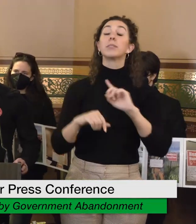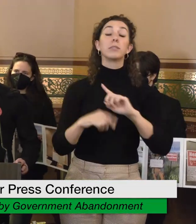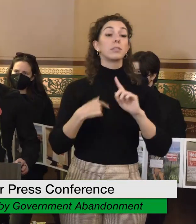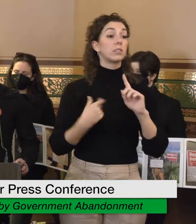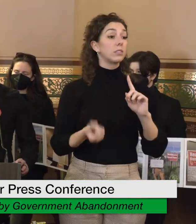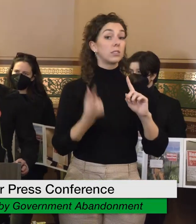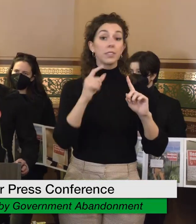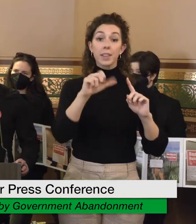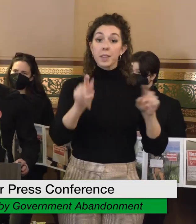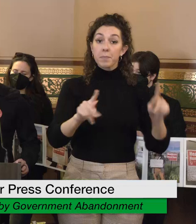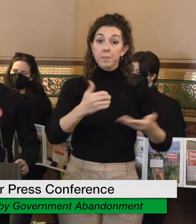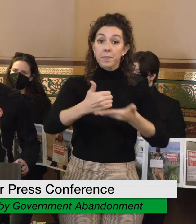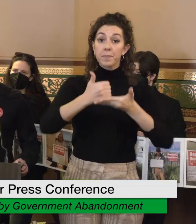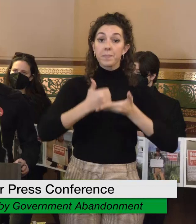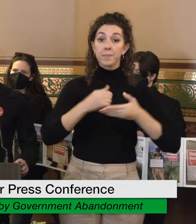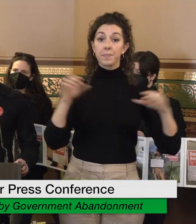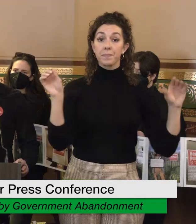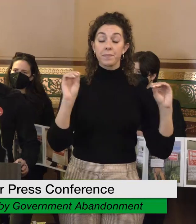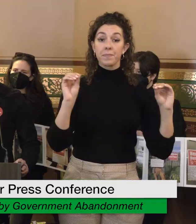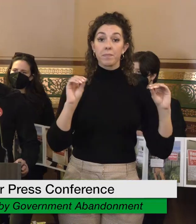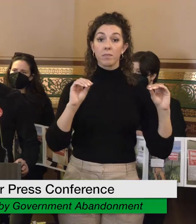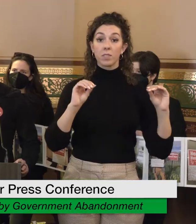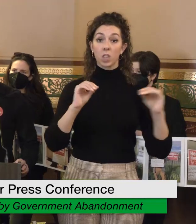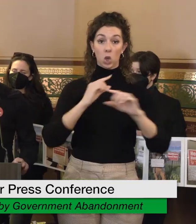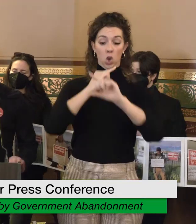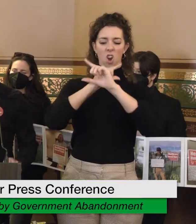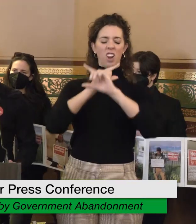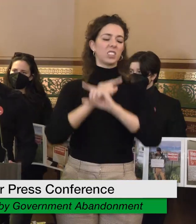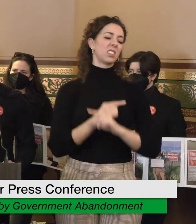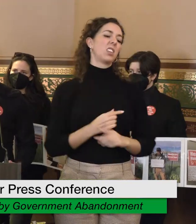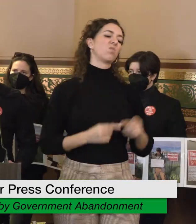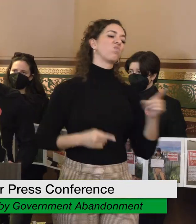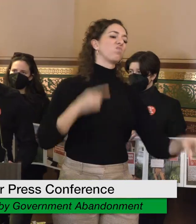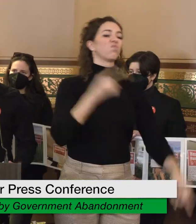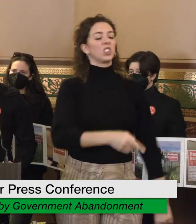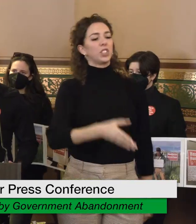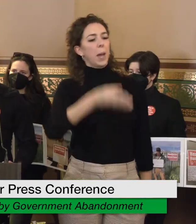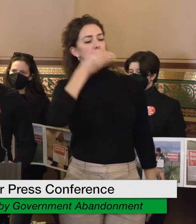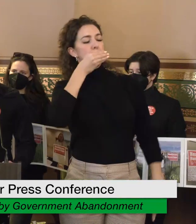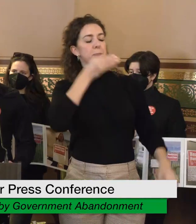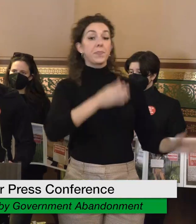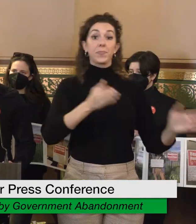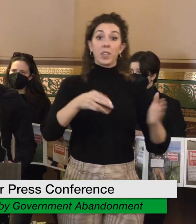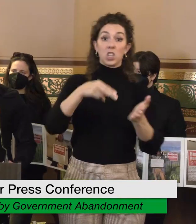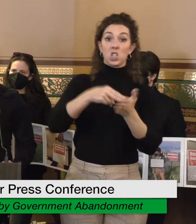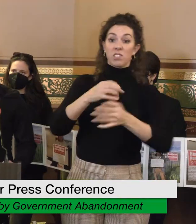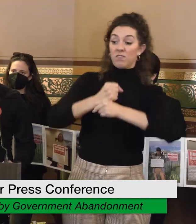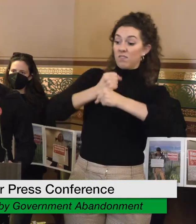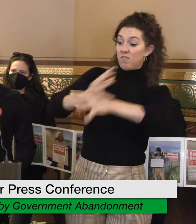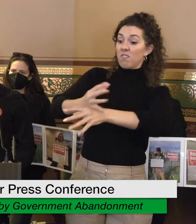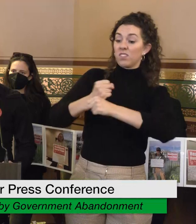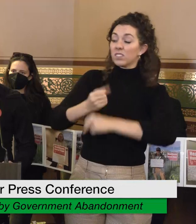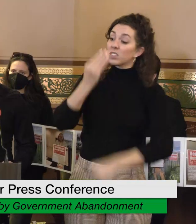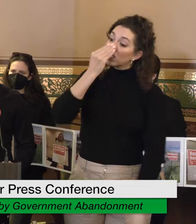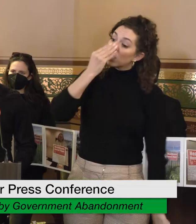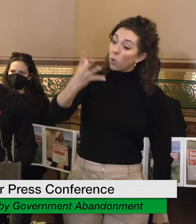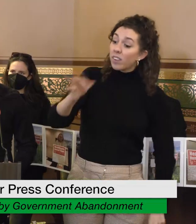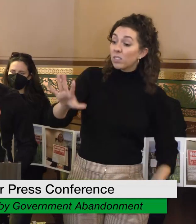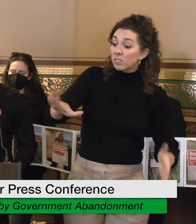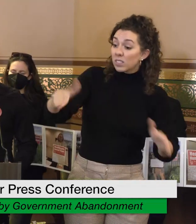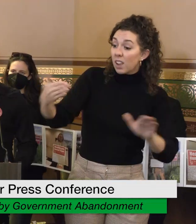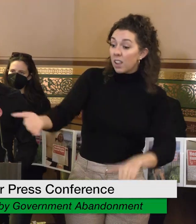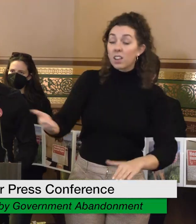Nobody would help me. Guards name-called me and told me to shut up. Nurses yelled at me and told me they didn't care if I